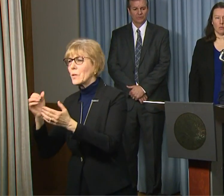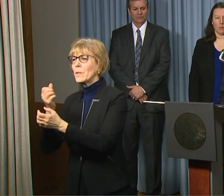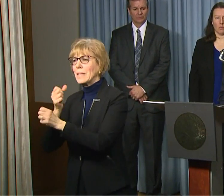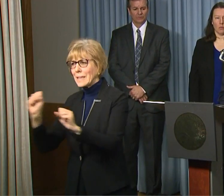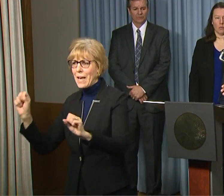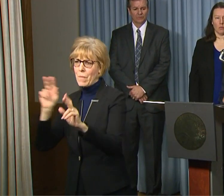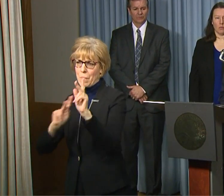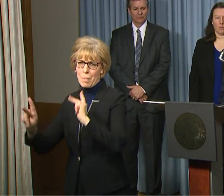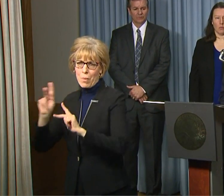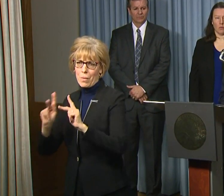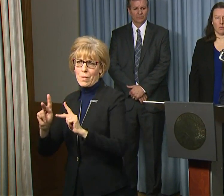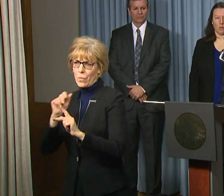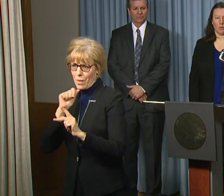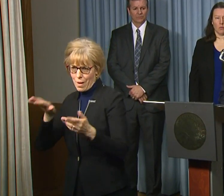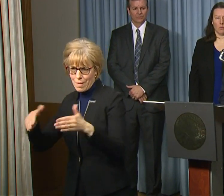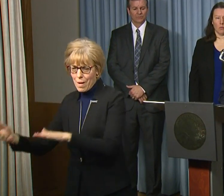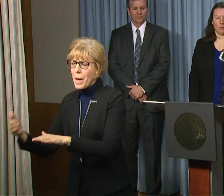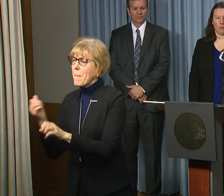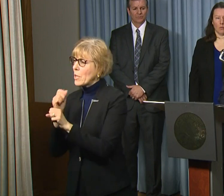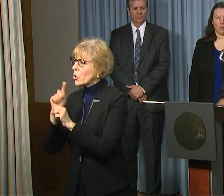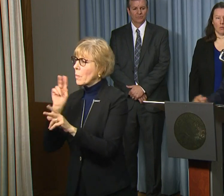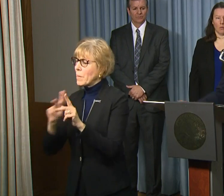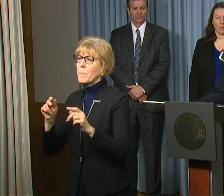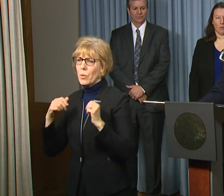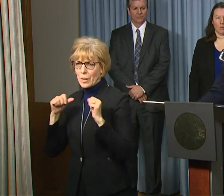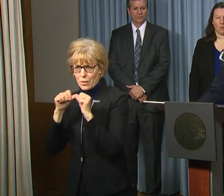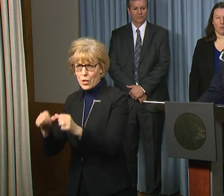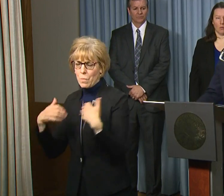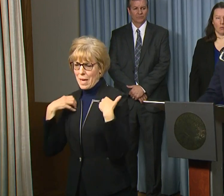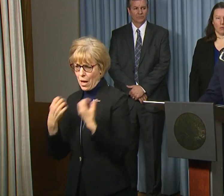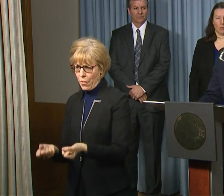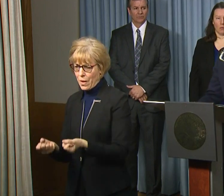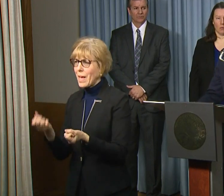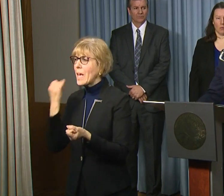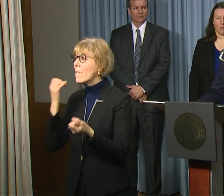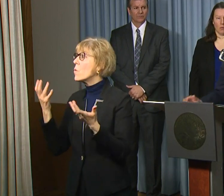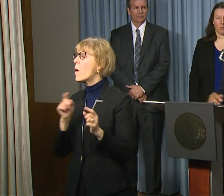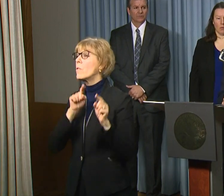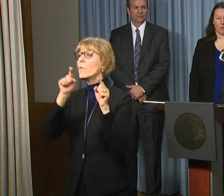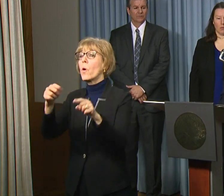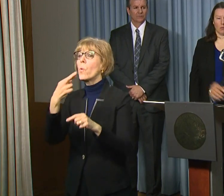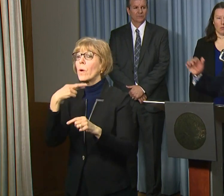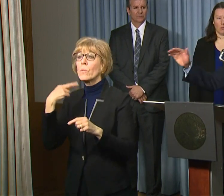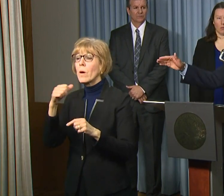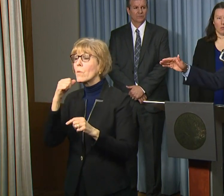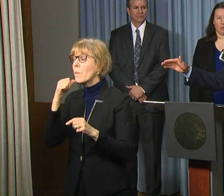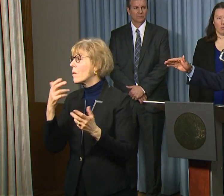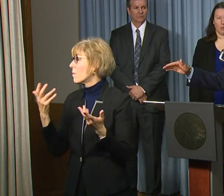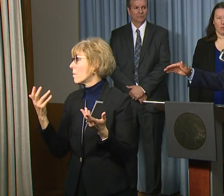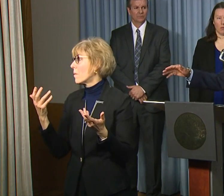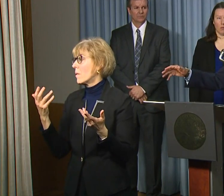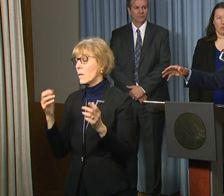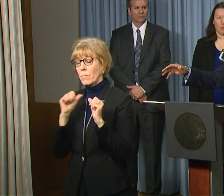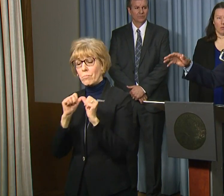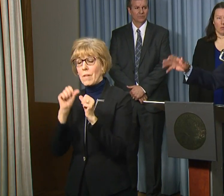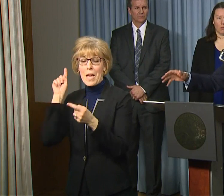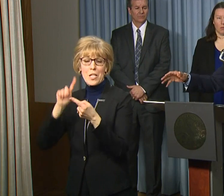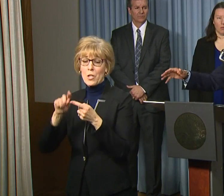save the city and to make sure people remain healthy. If you decide to go to a restaurant or a bar, go, but always until 8 o'clock tomorrow